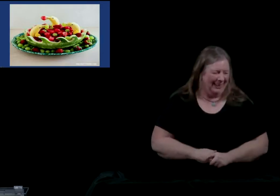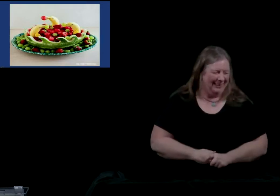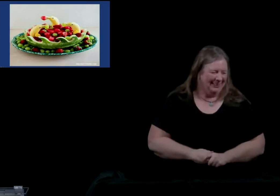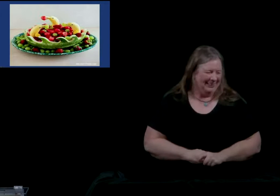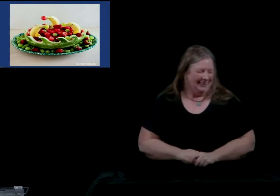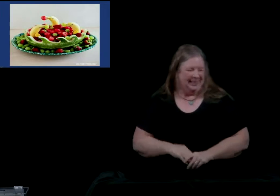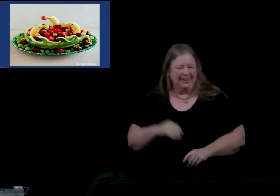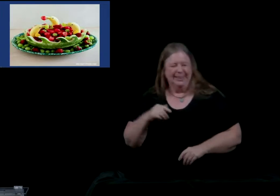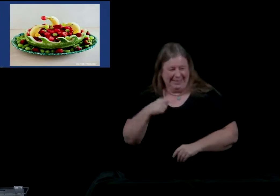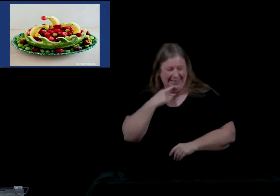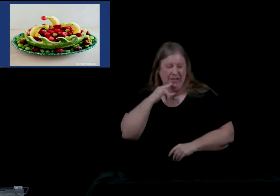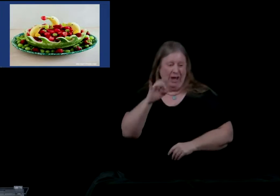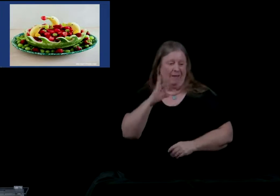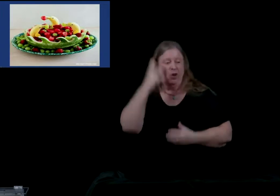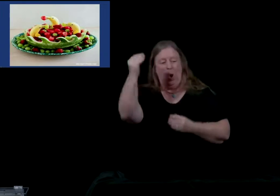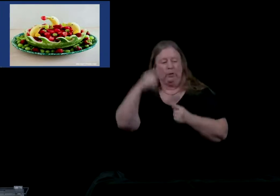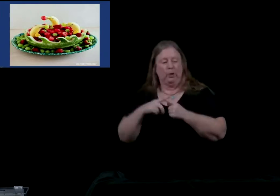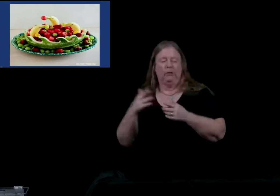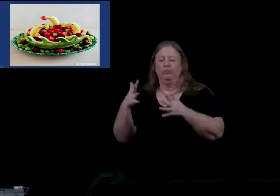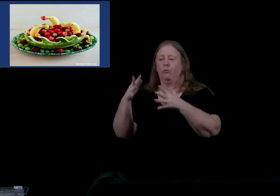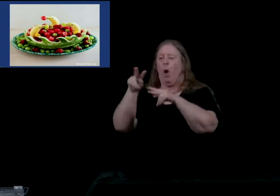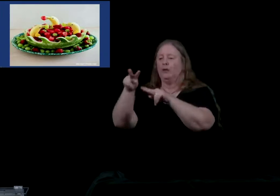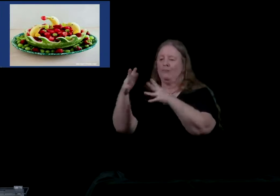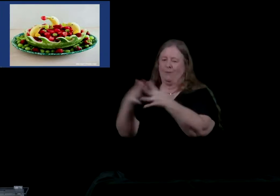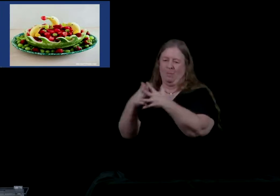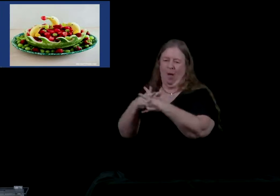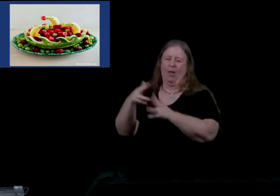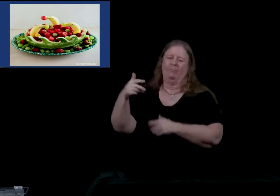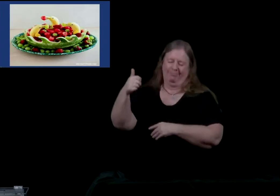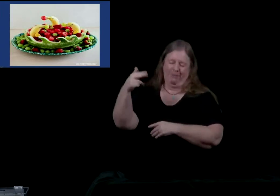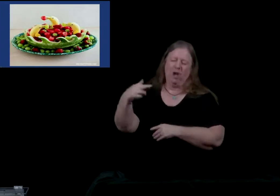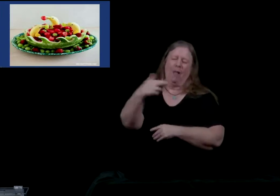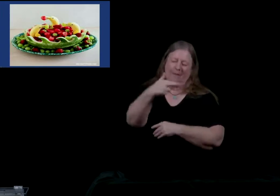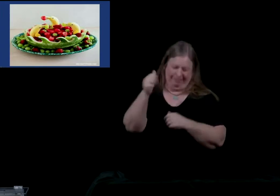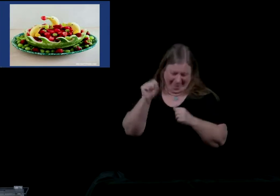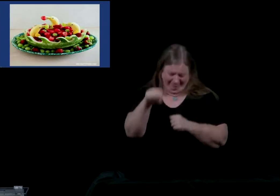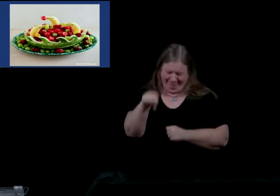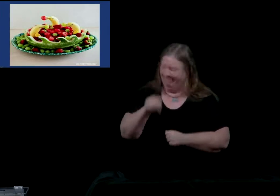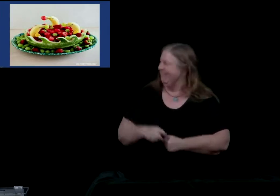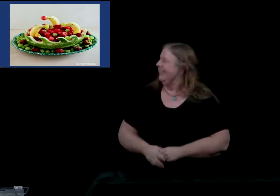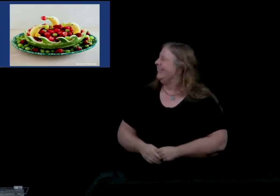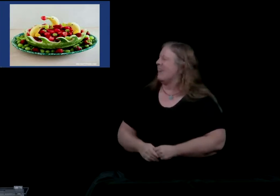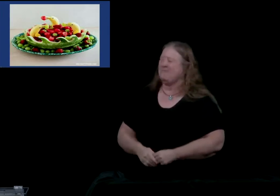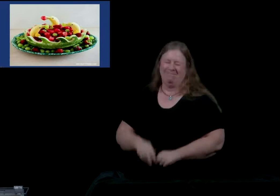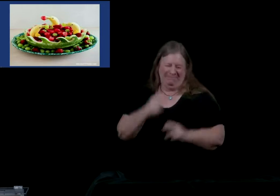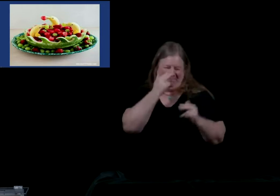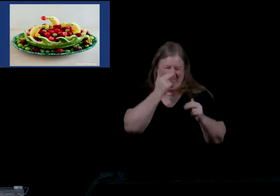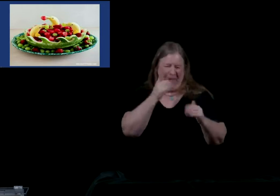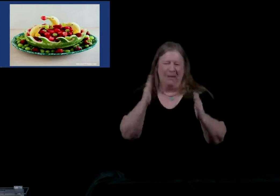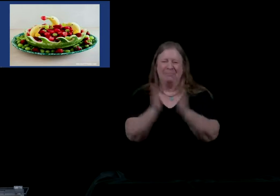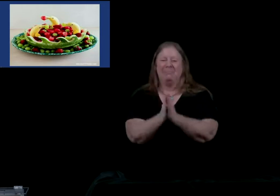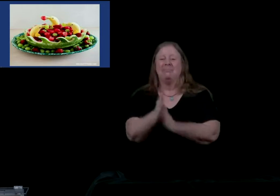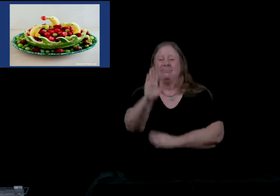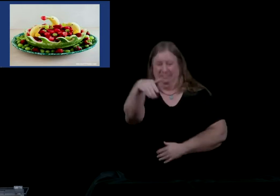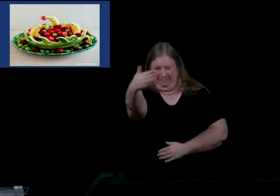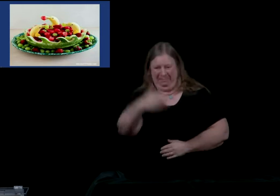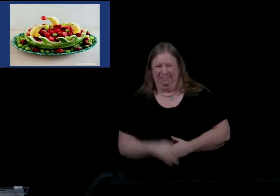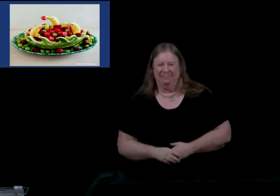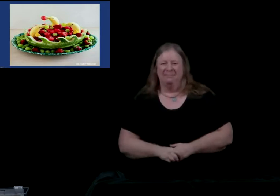It's just to make you smile. Looks like little dolphins in the ocean. Yeah, because of the Dolphins football game.